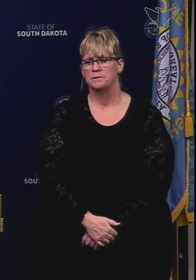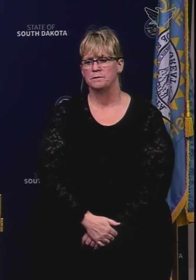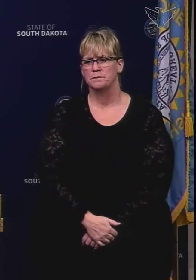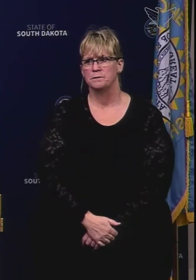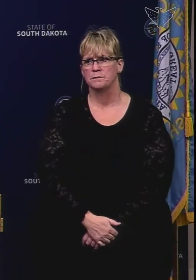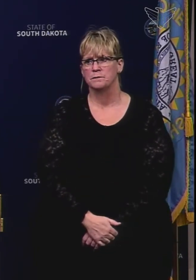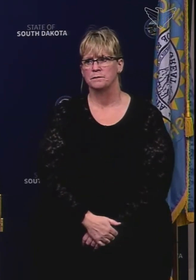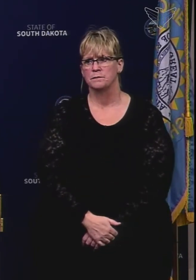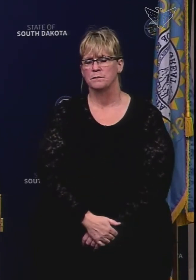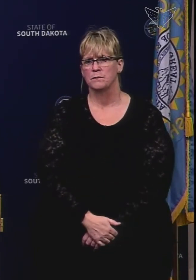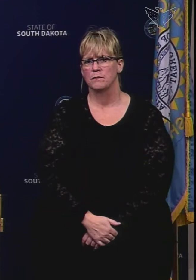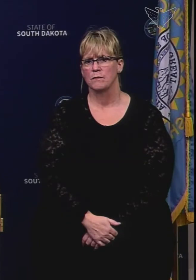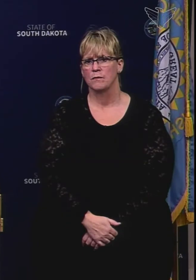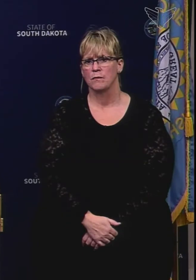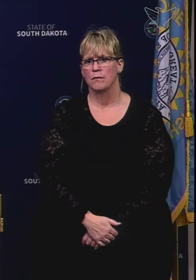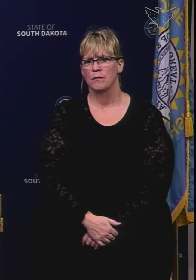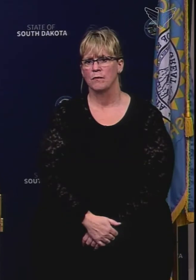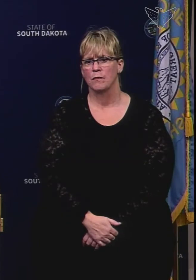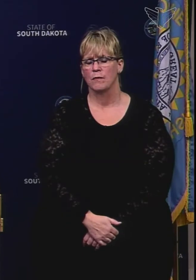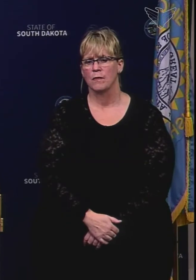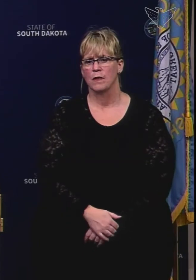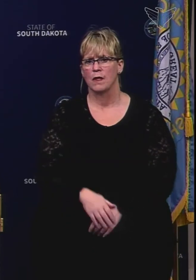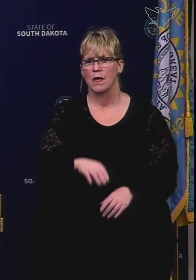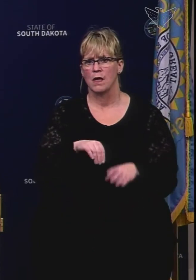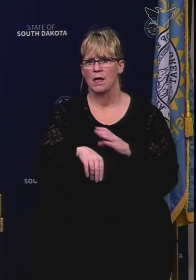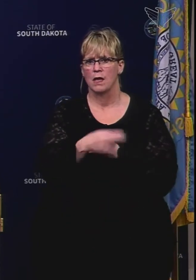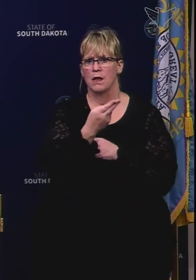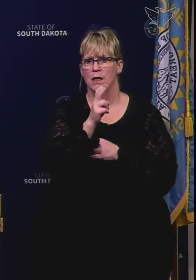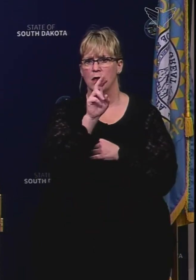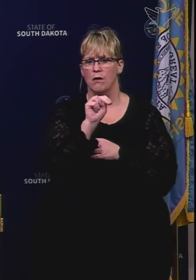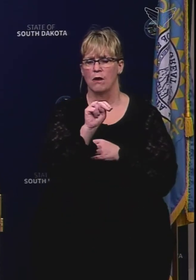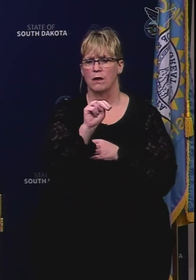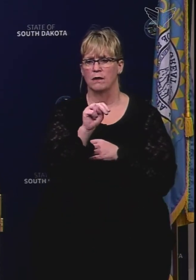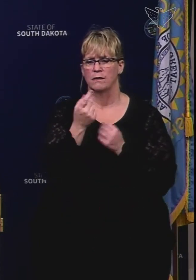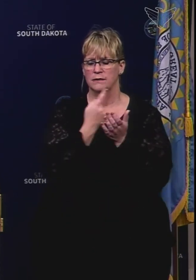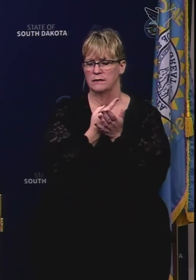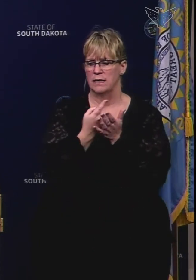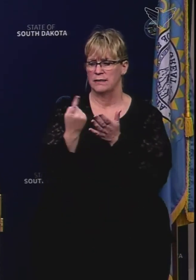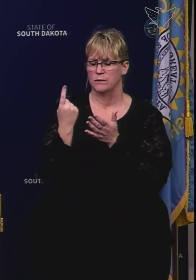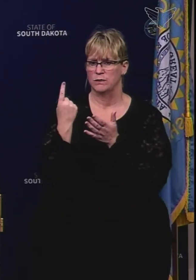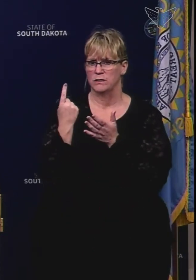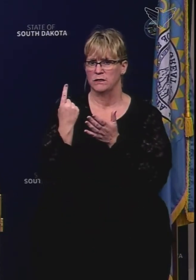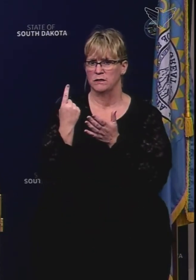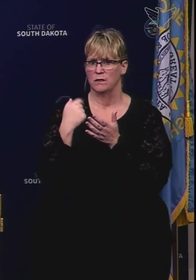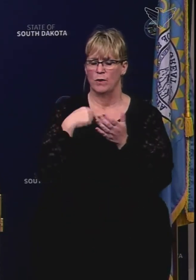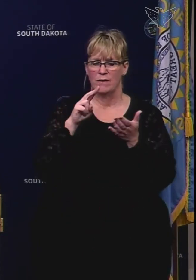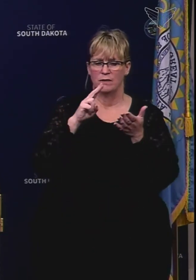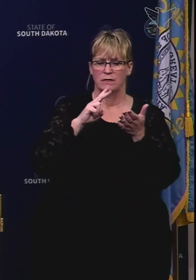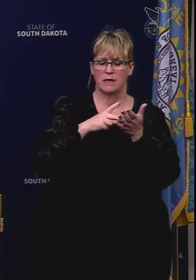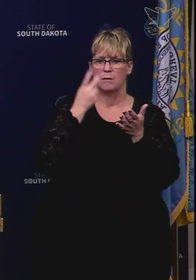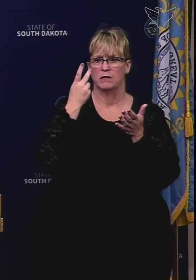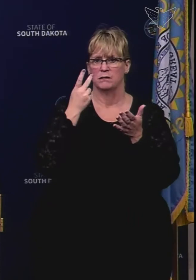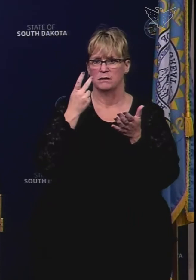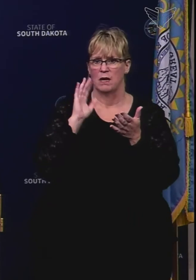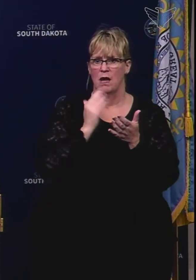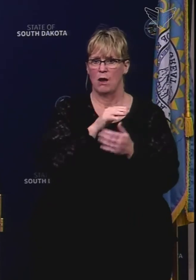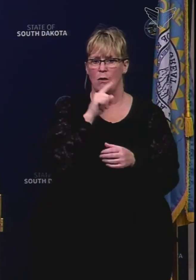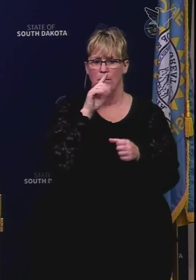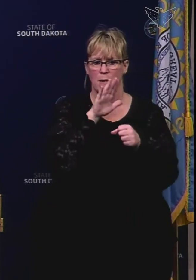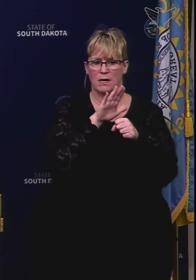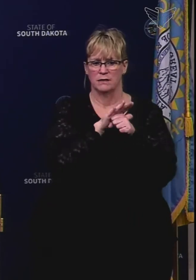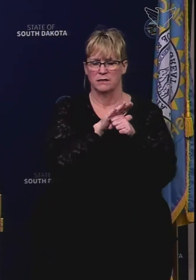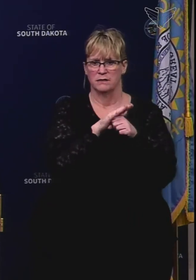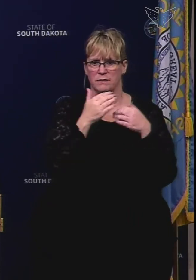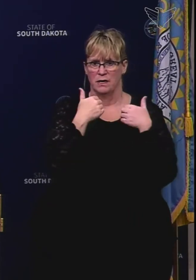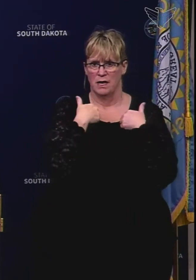We have doubled our cases in the past week, and the Plainsman has confirmed that there are positive